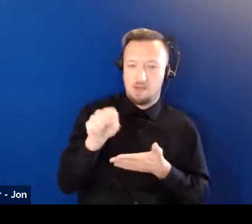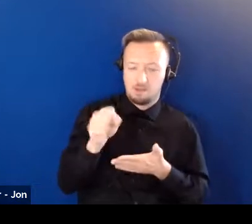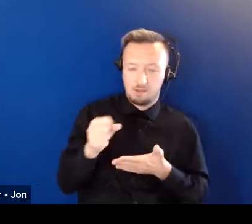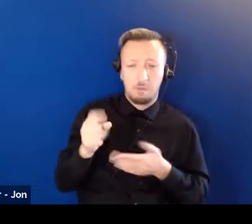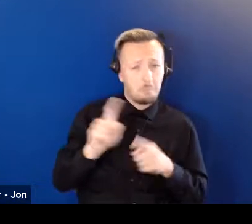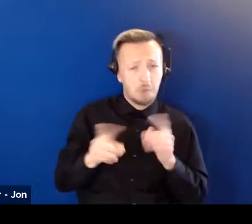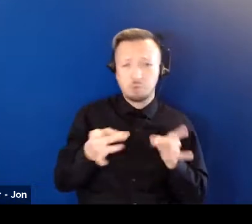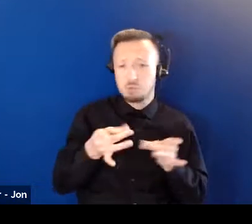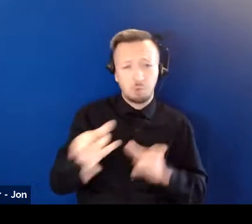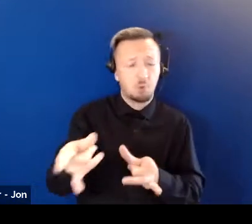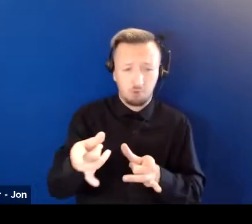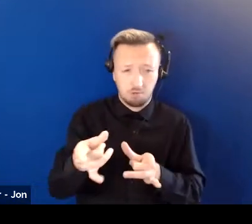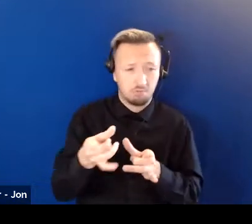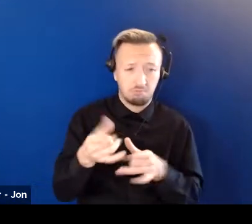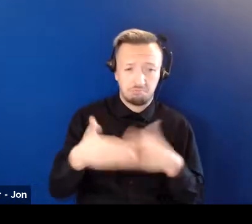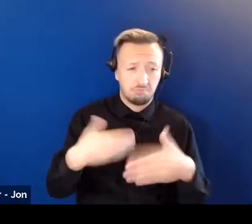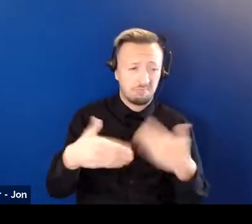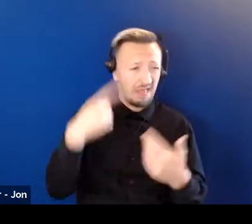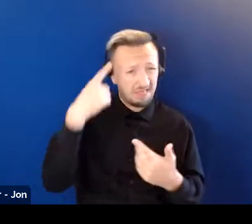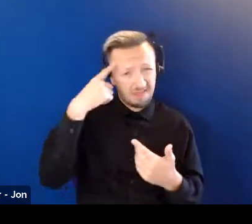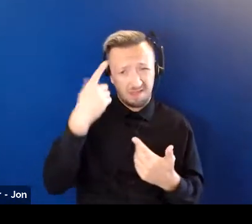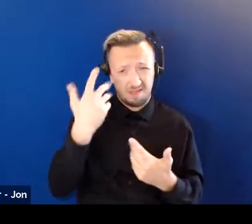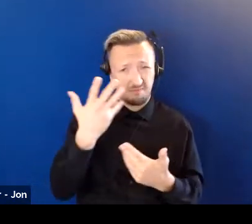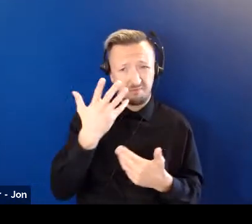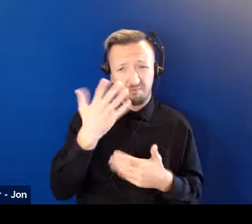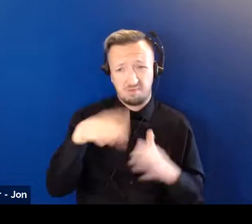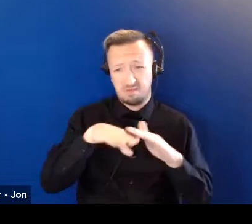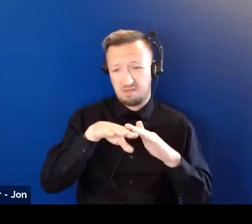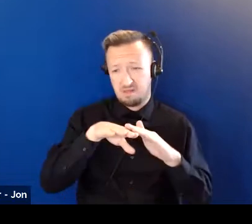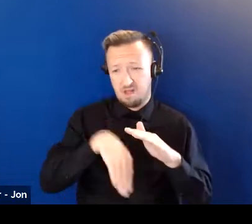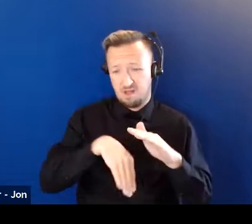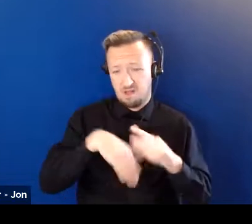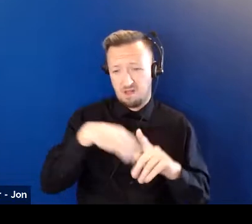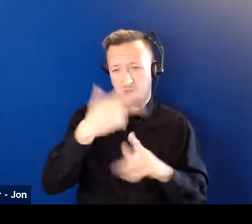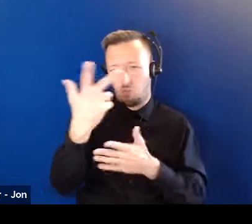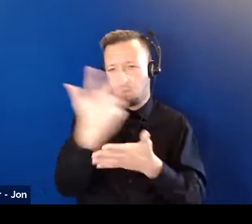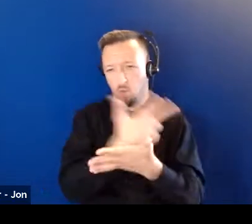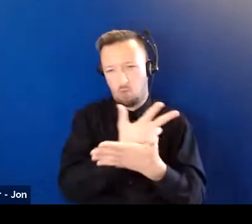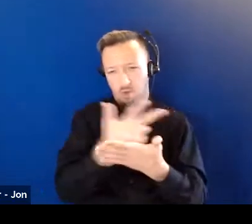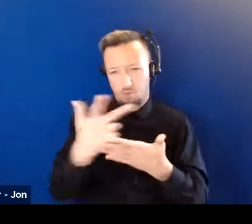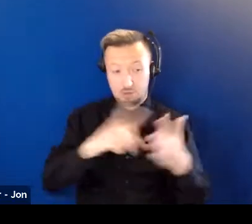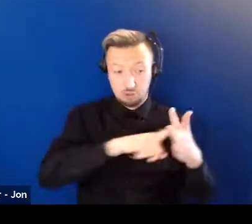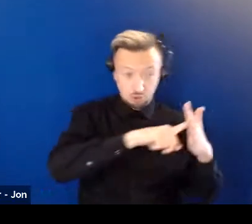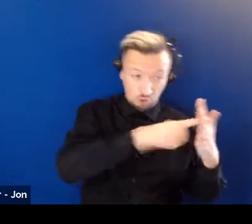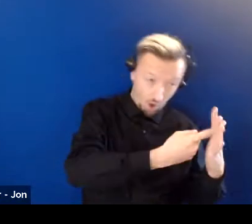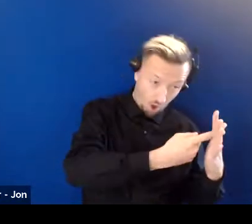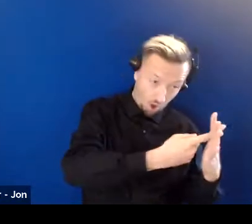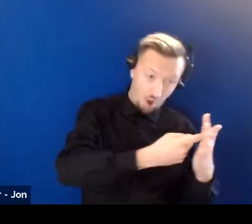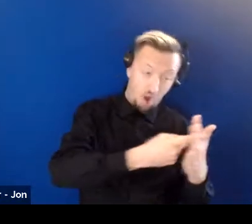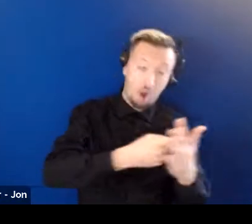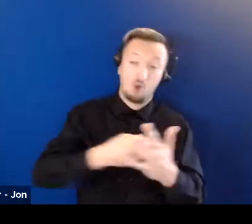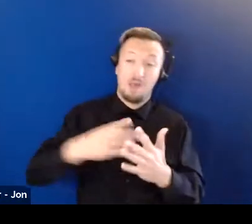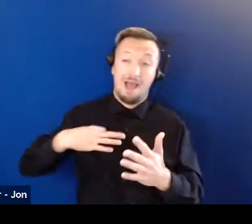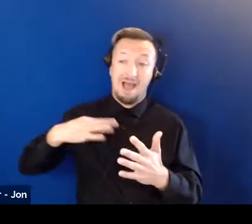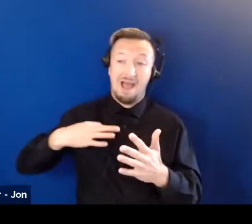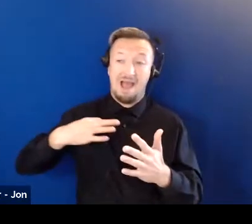smoothly done. And I think we were done with the process in, I would say, under 3 total weeks from start to application submission